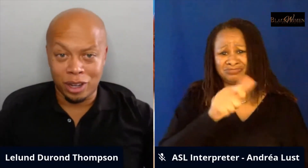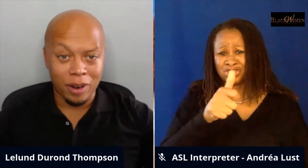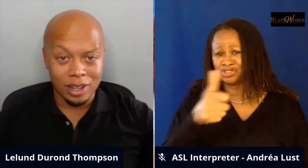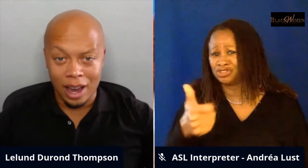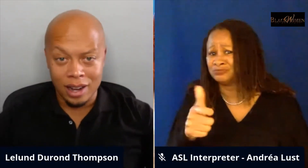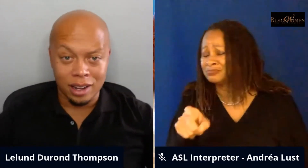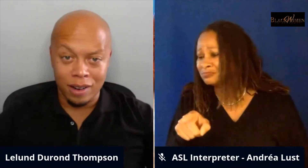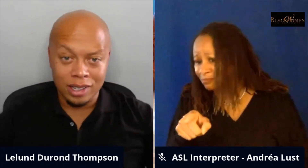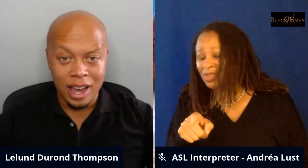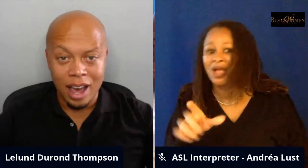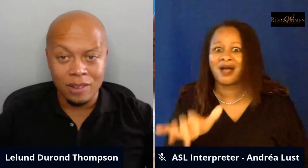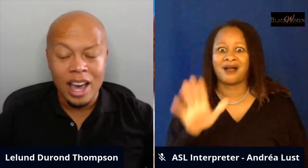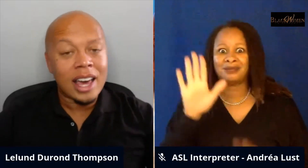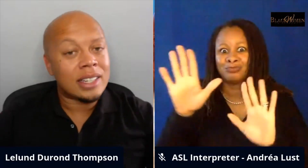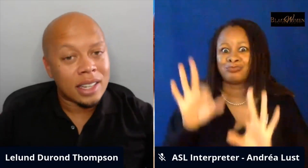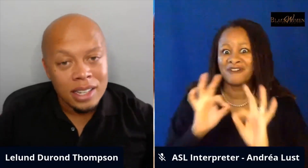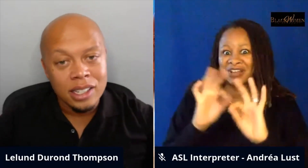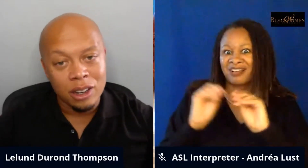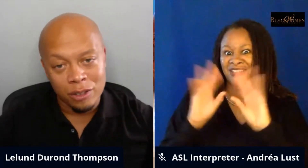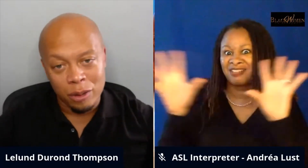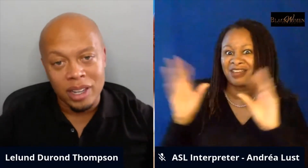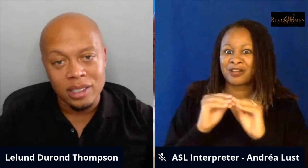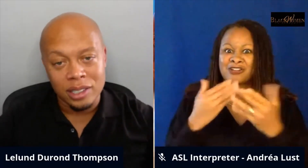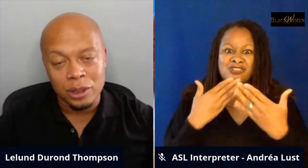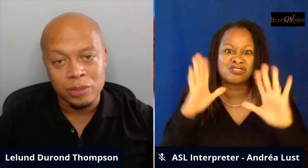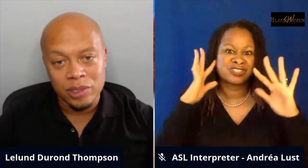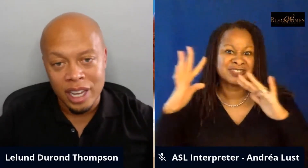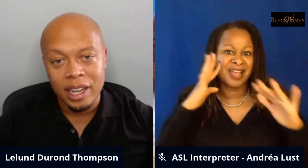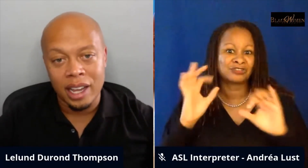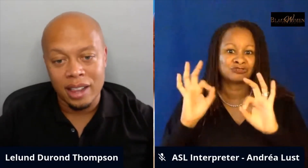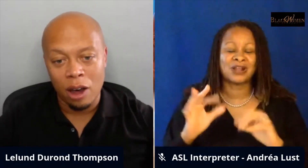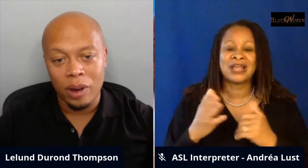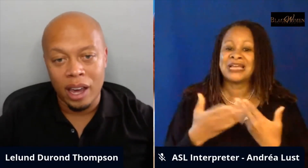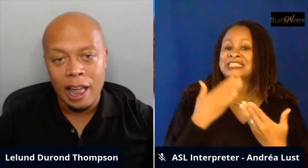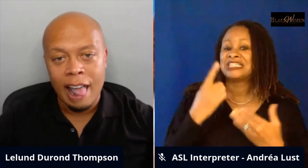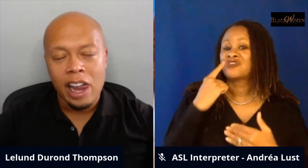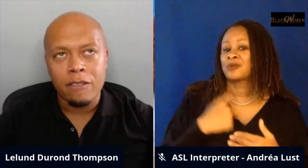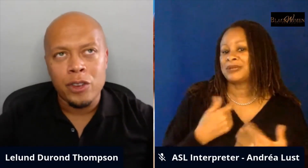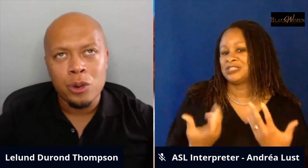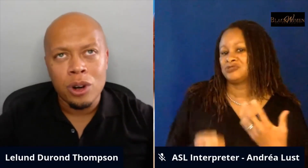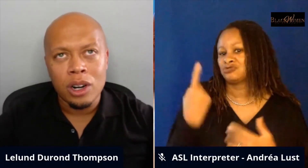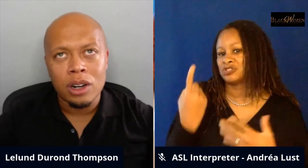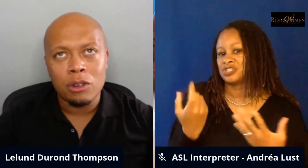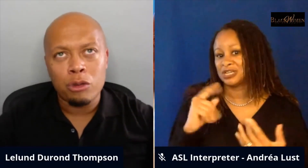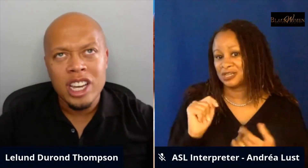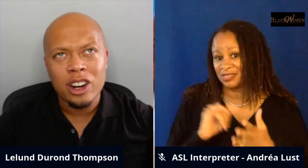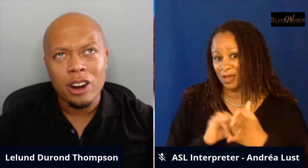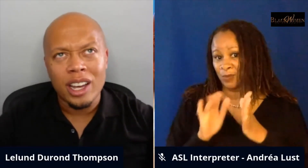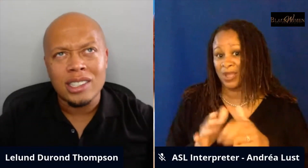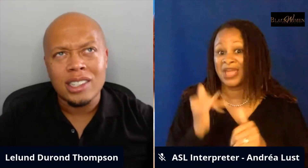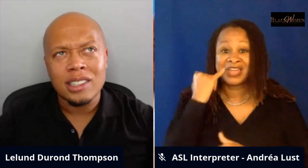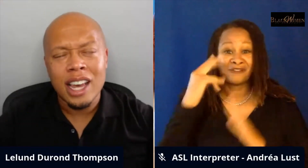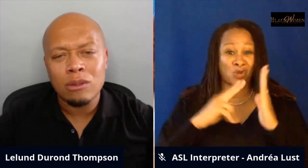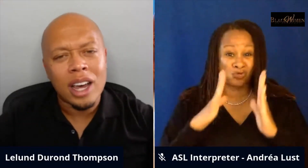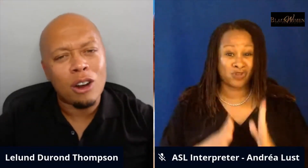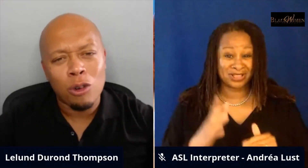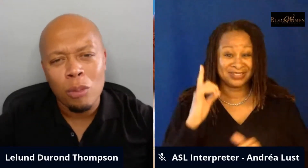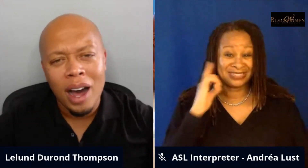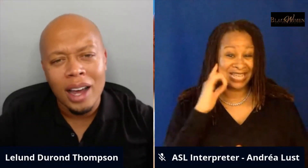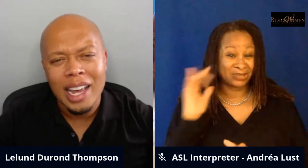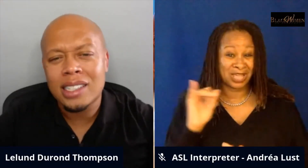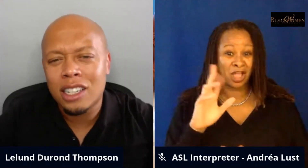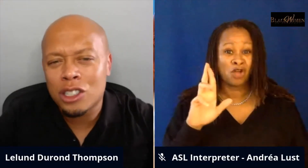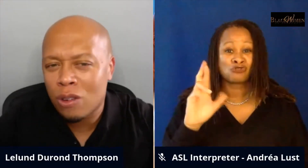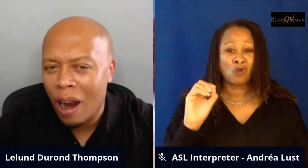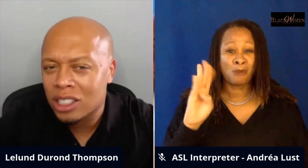definition with great lighting and great sound? It's easier for me to take it in that way. If your reader sounds like a